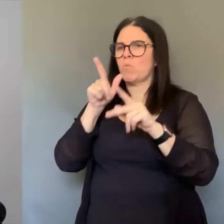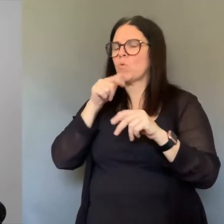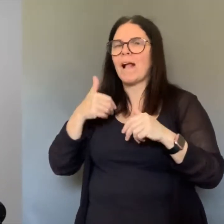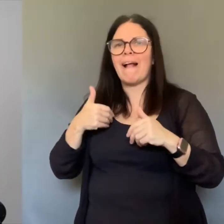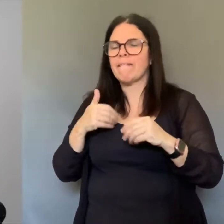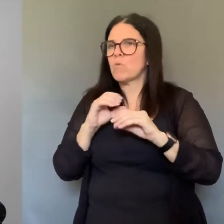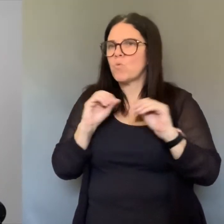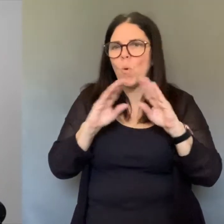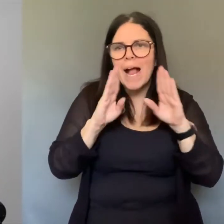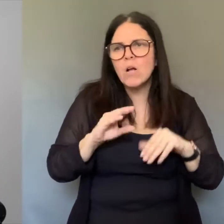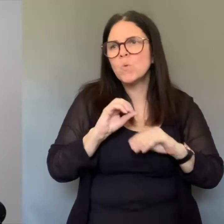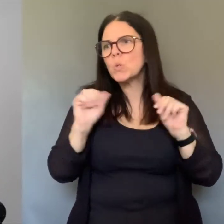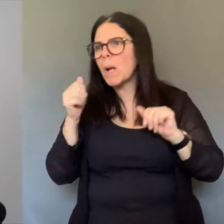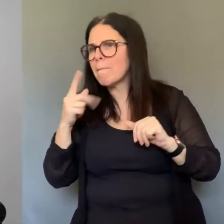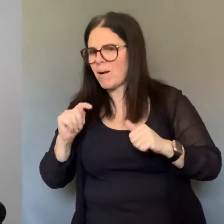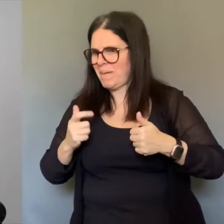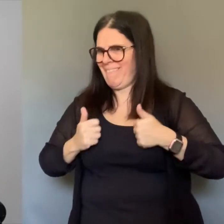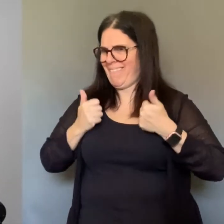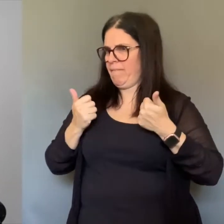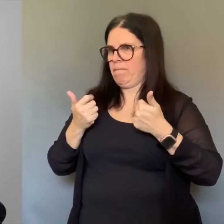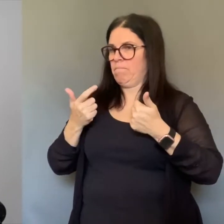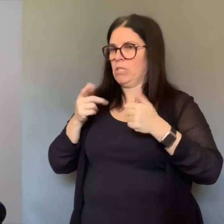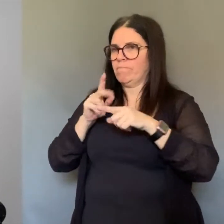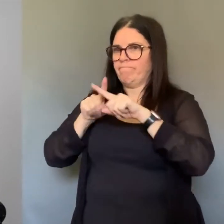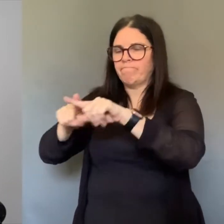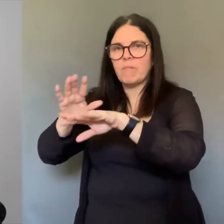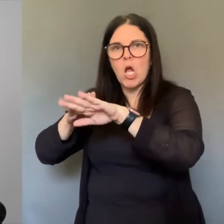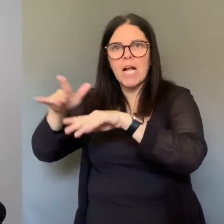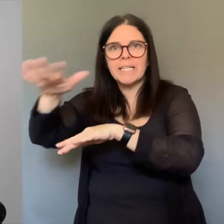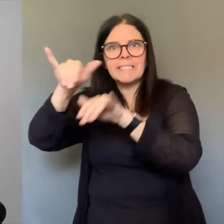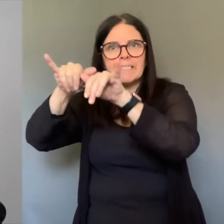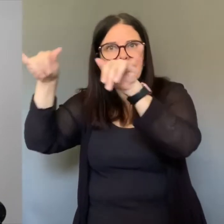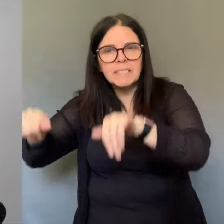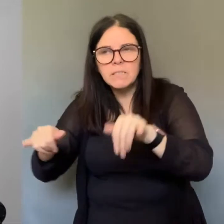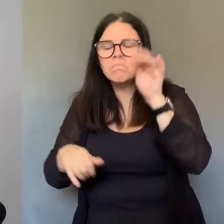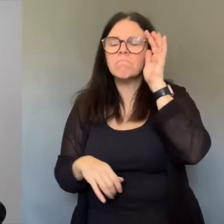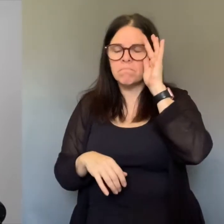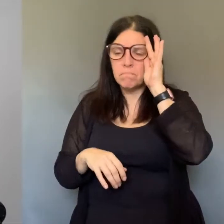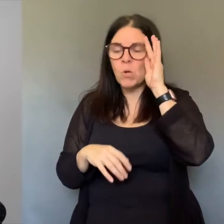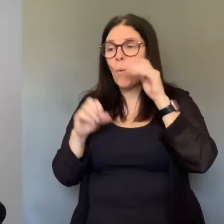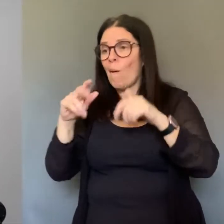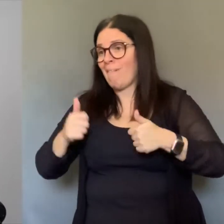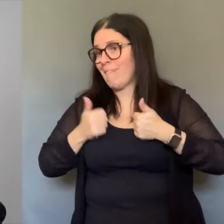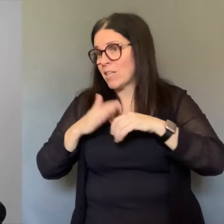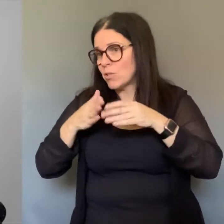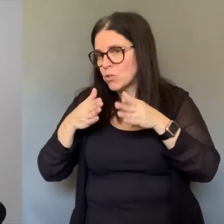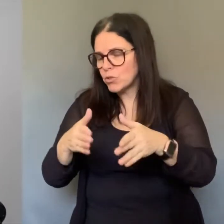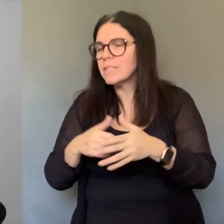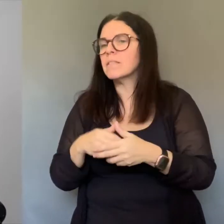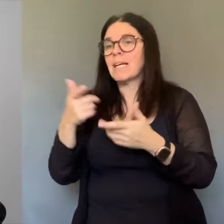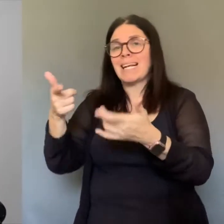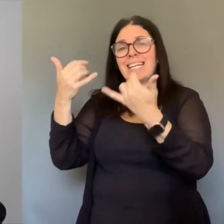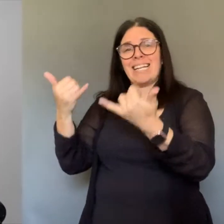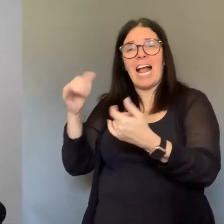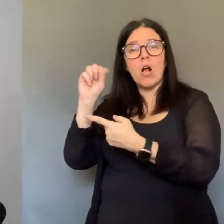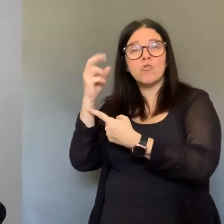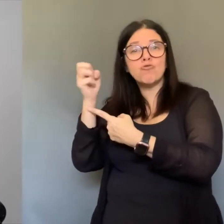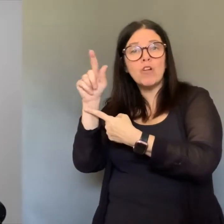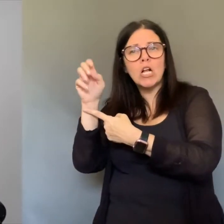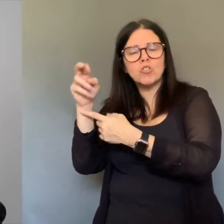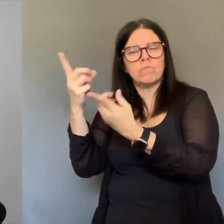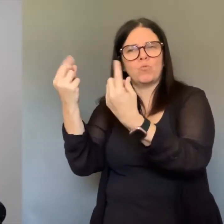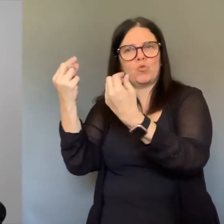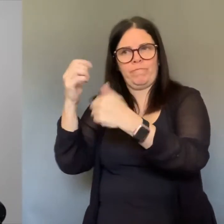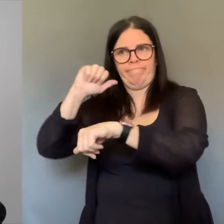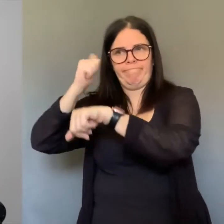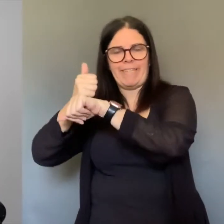experiencing homelessness. Currently, shelter staff screen guests when entering the shelter and refer for a virtual medical assessment